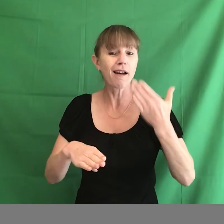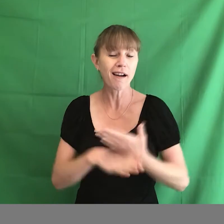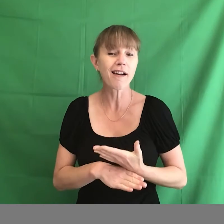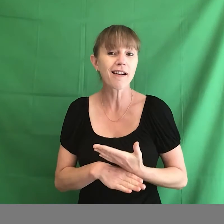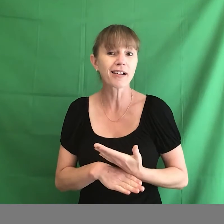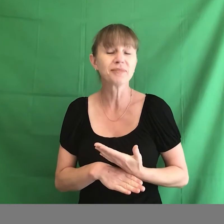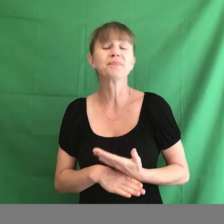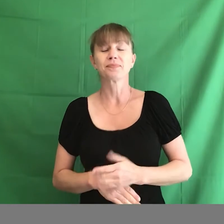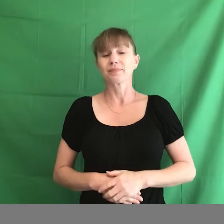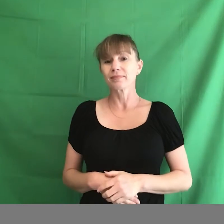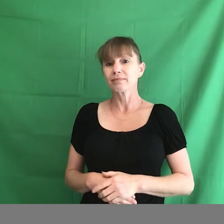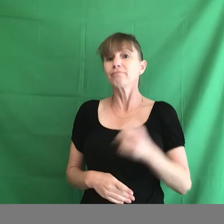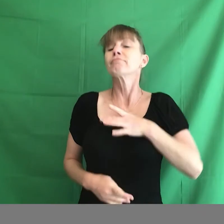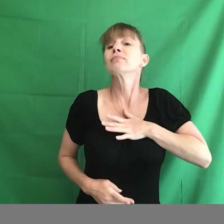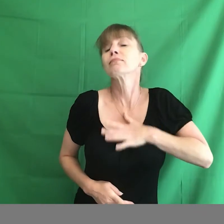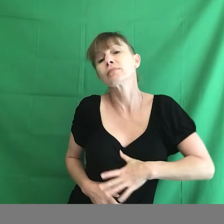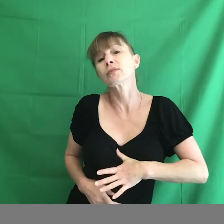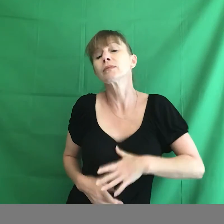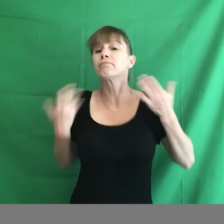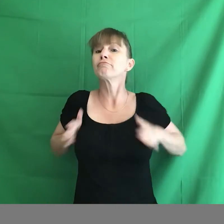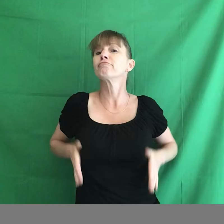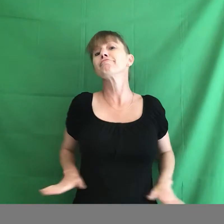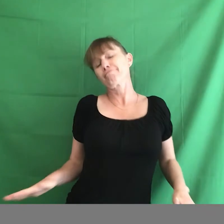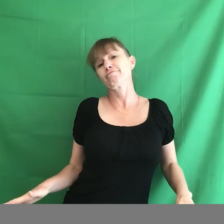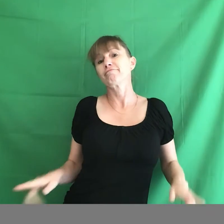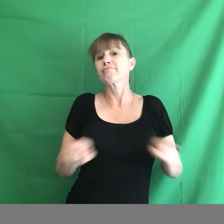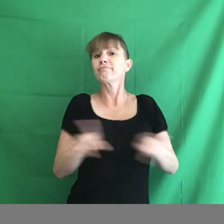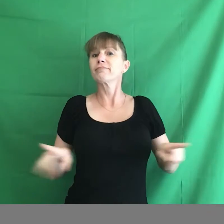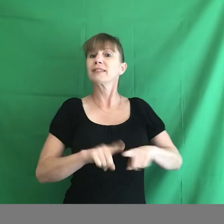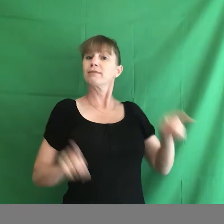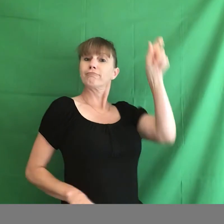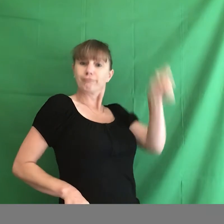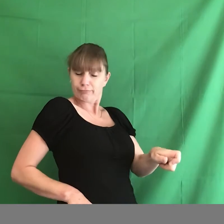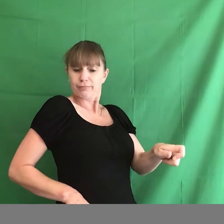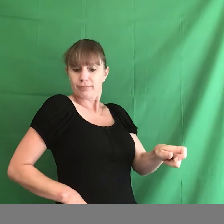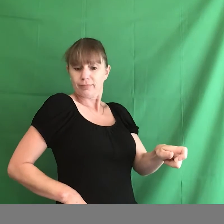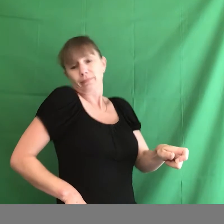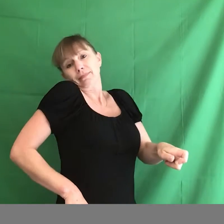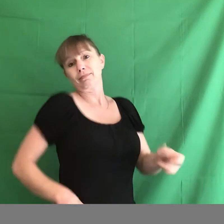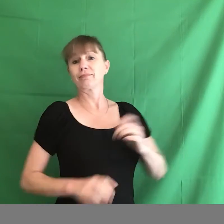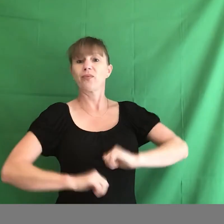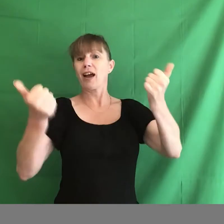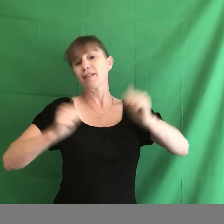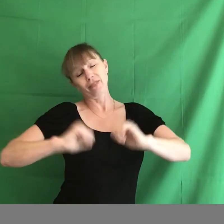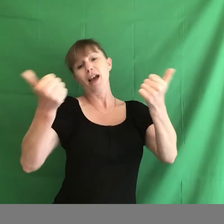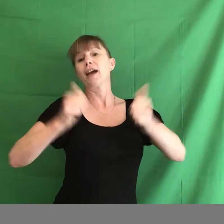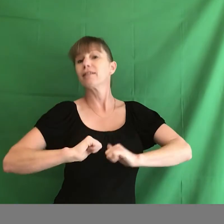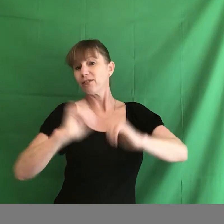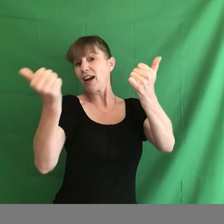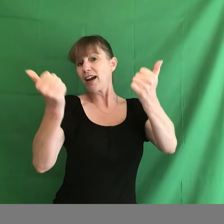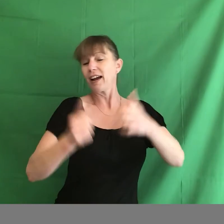miner, mine. If you want to dress like somebody else,